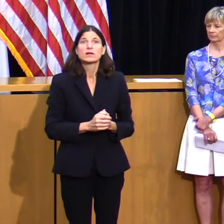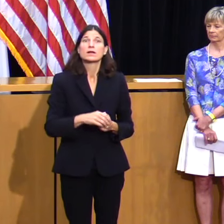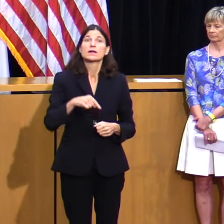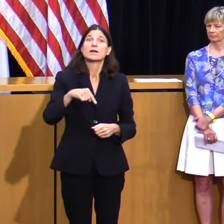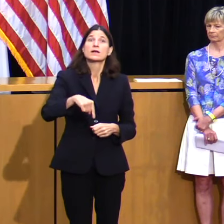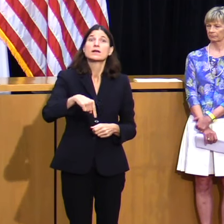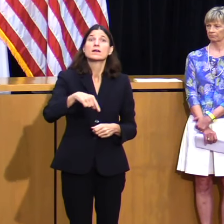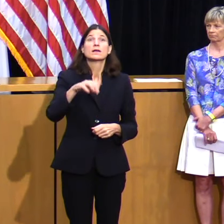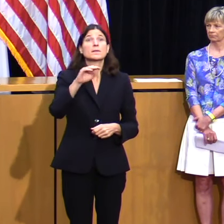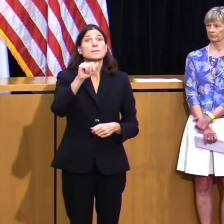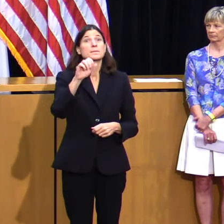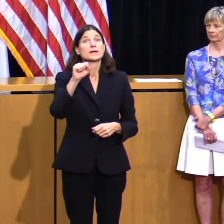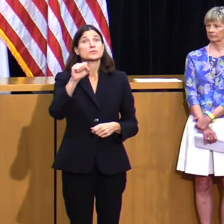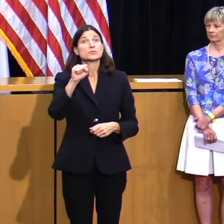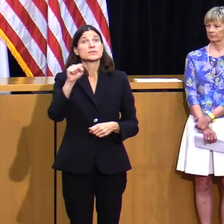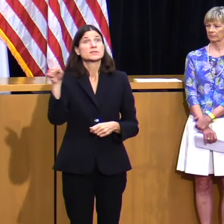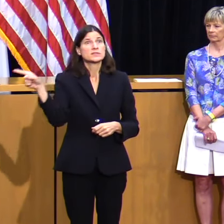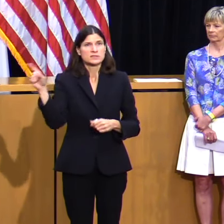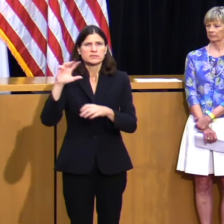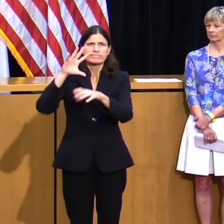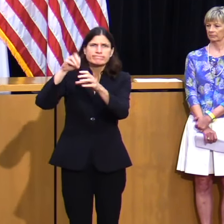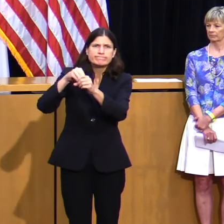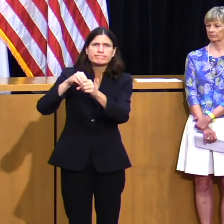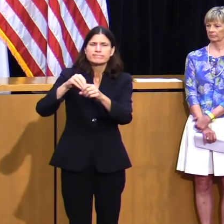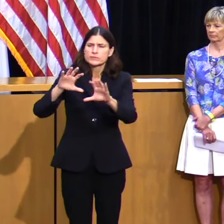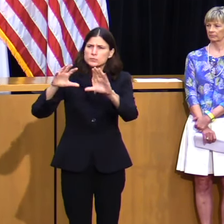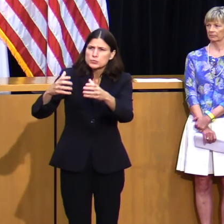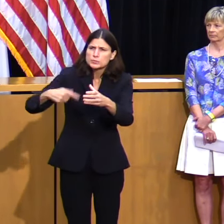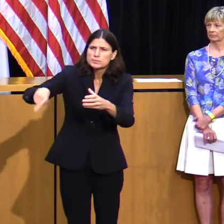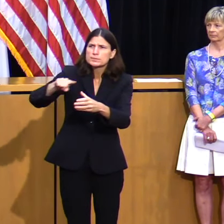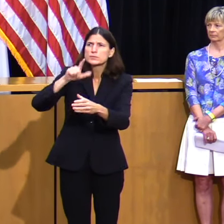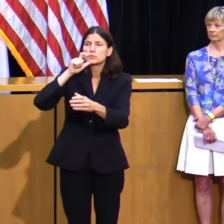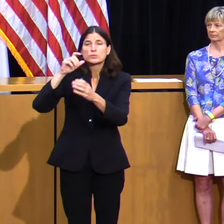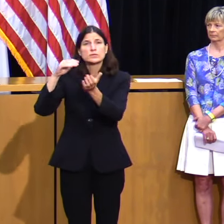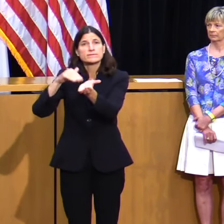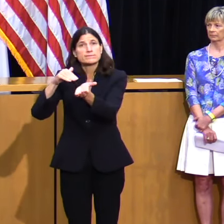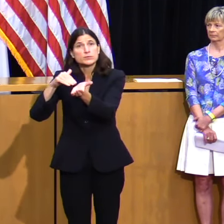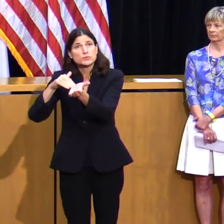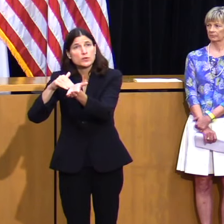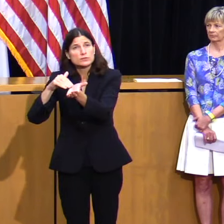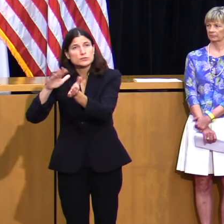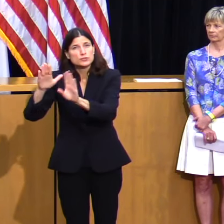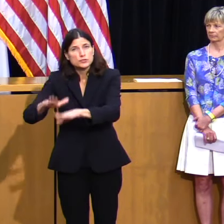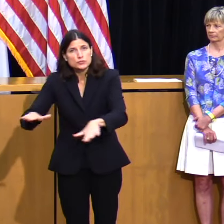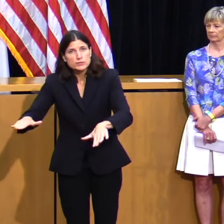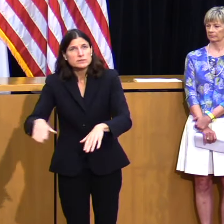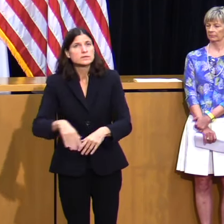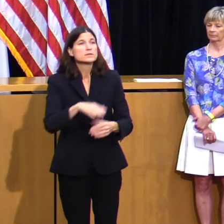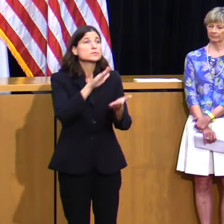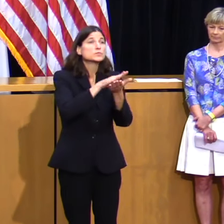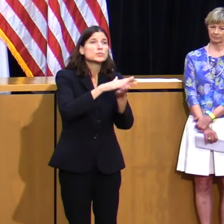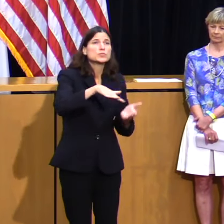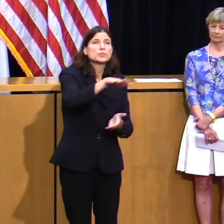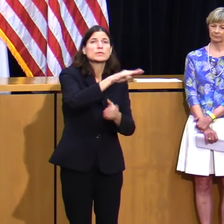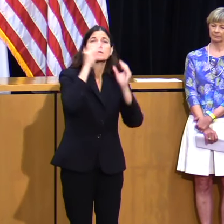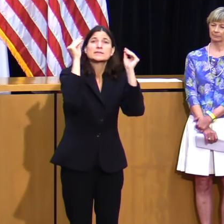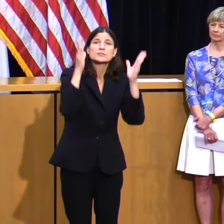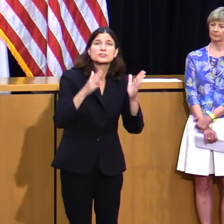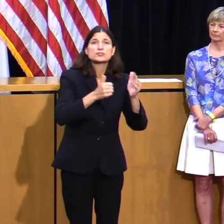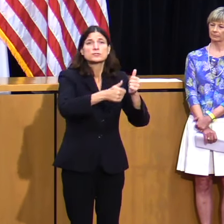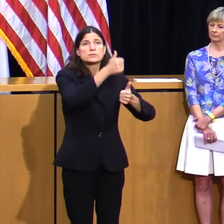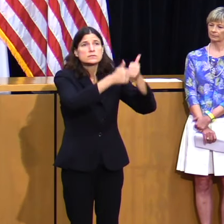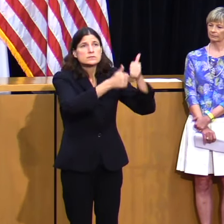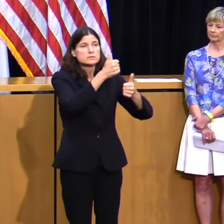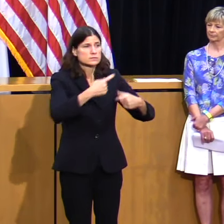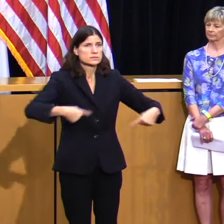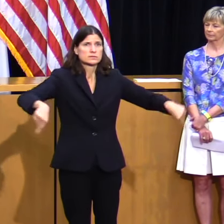Pediatrics to the school administrators and educators who helped develop our back-to-school guidance. All of this